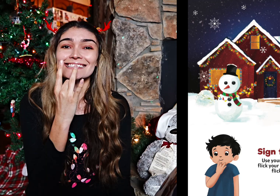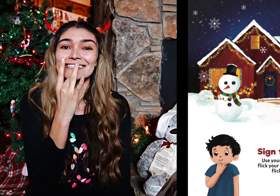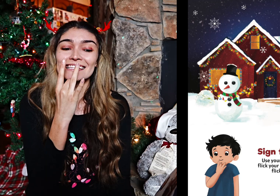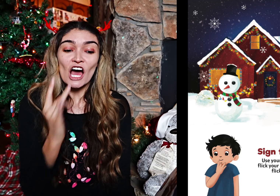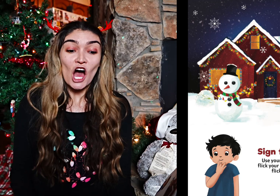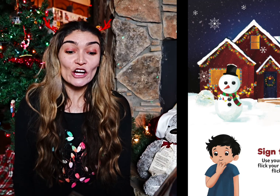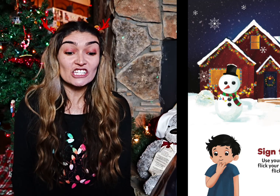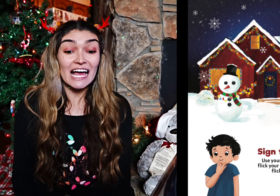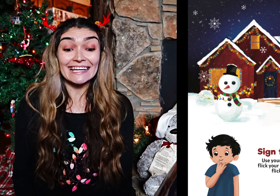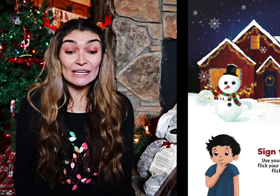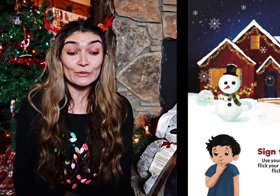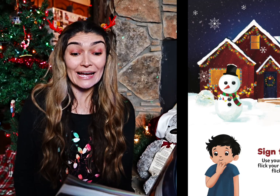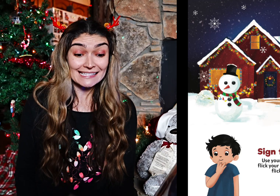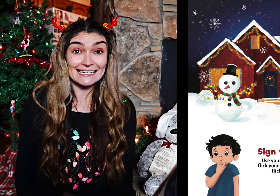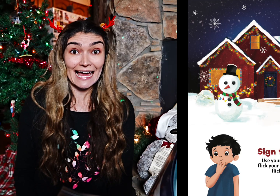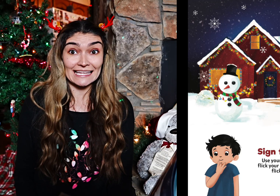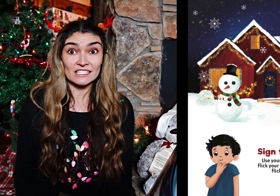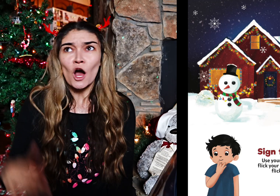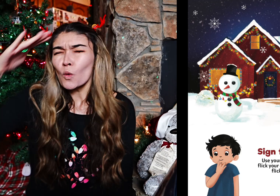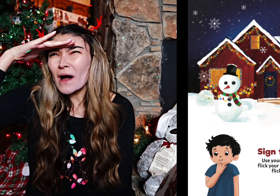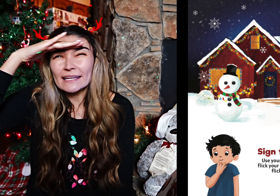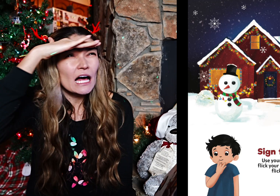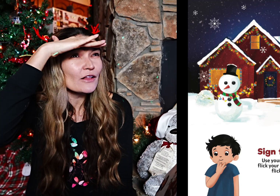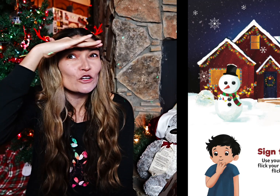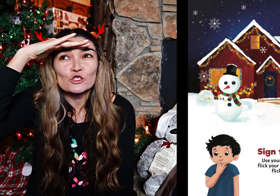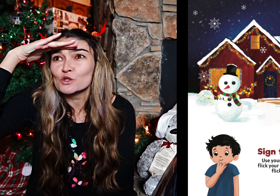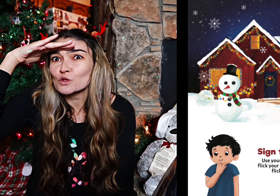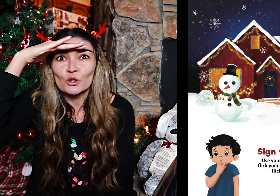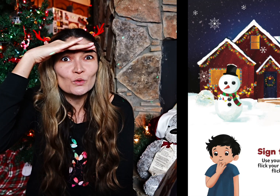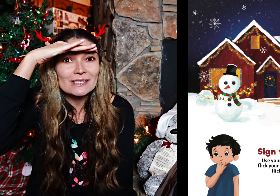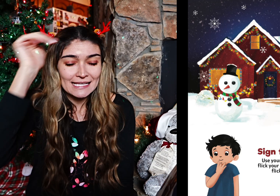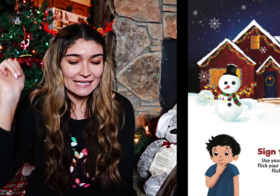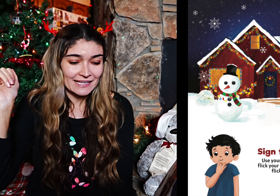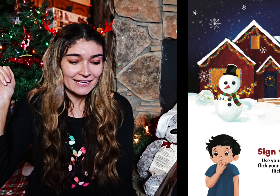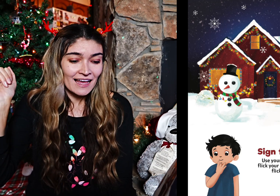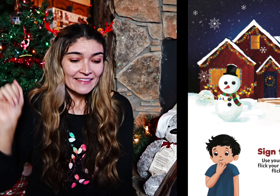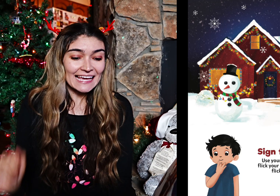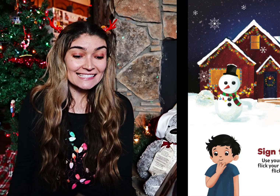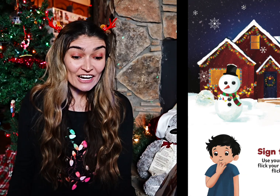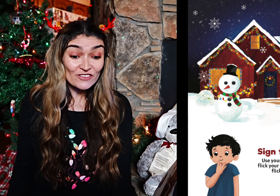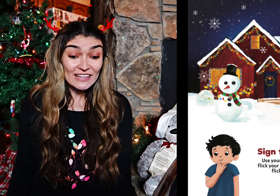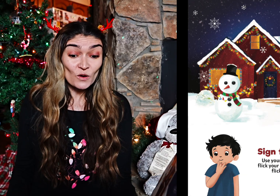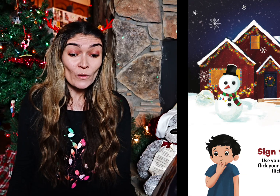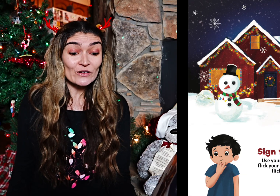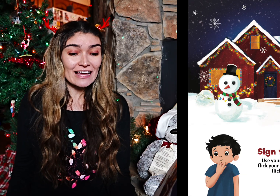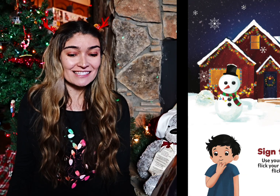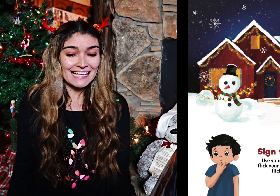Lights are shining bright tonight. What colors do you see? They decorate the world